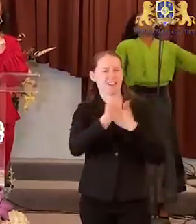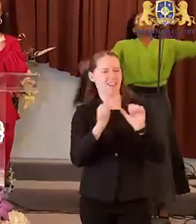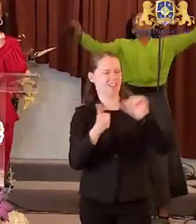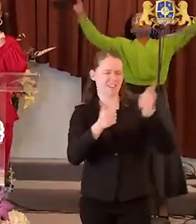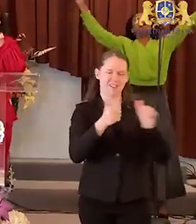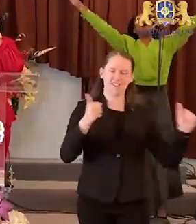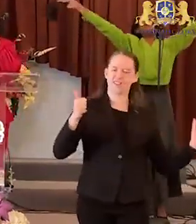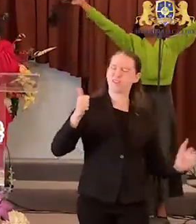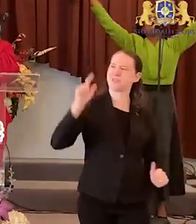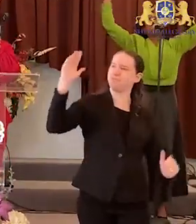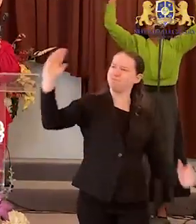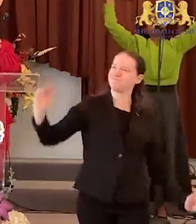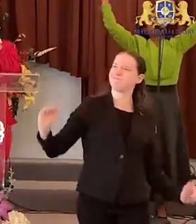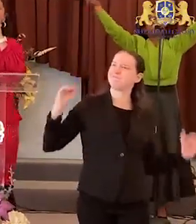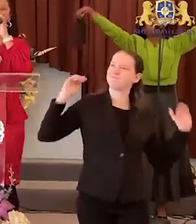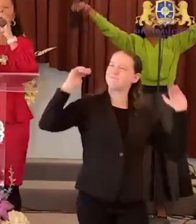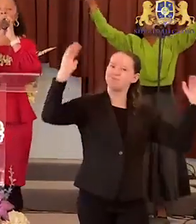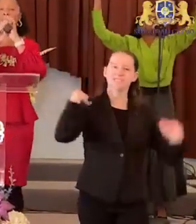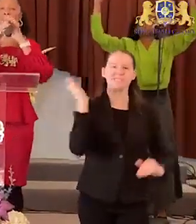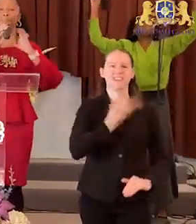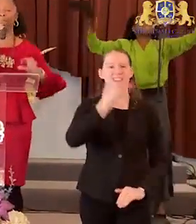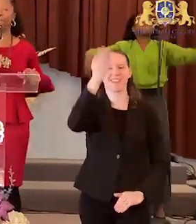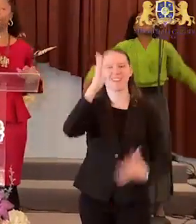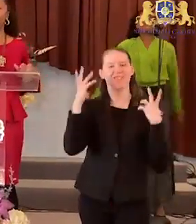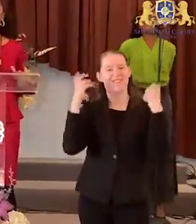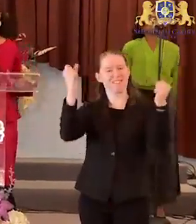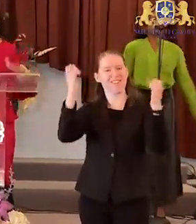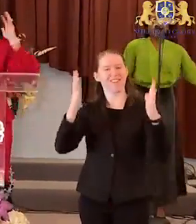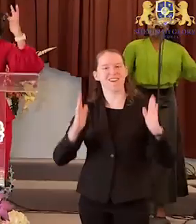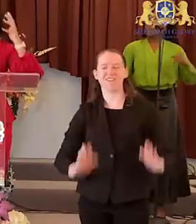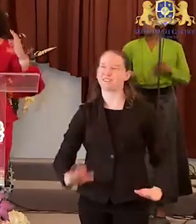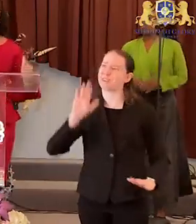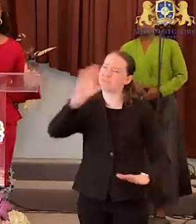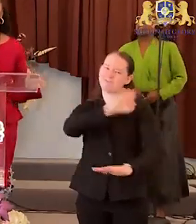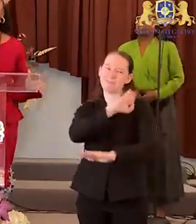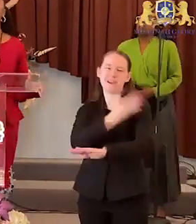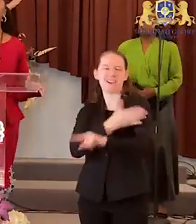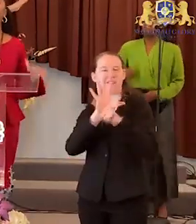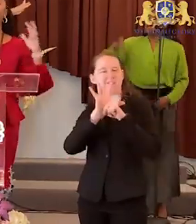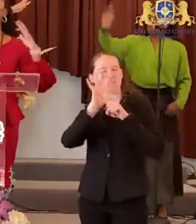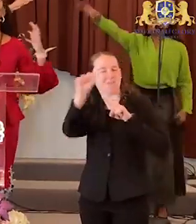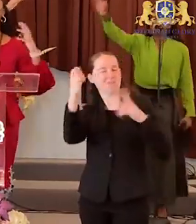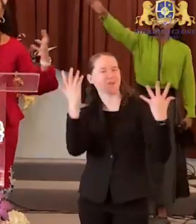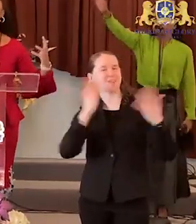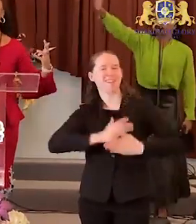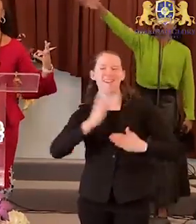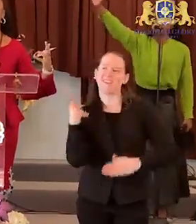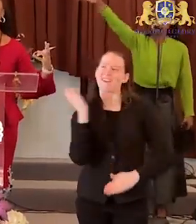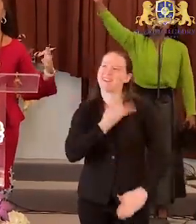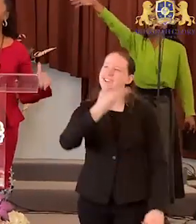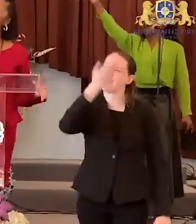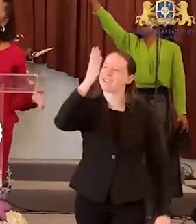any other, our God is healer, awesome in power,